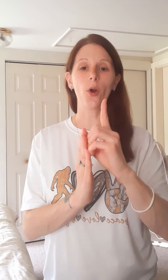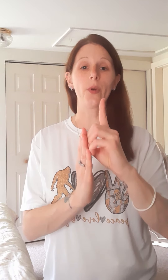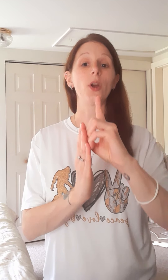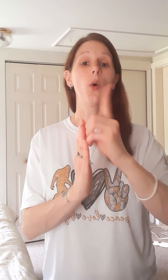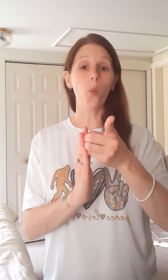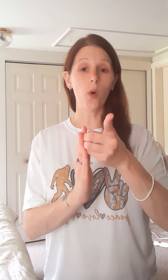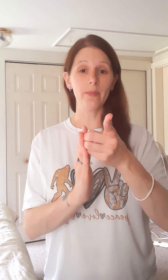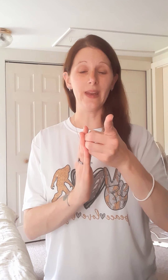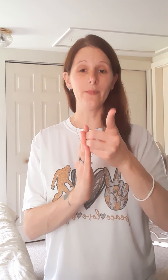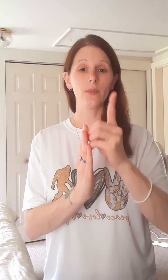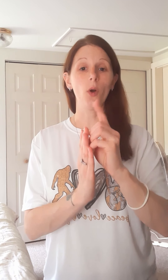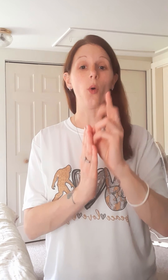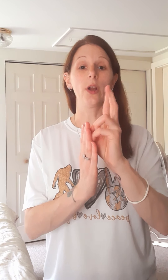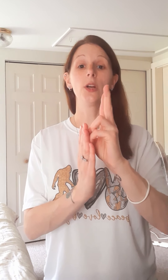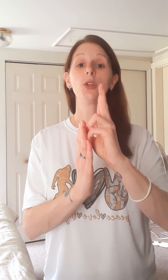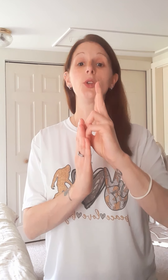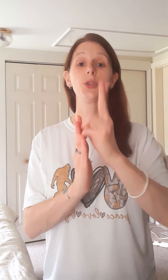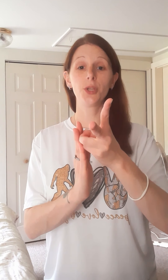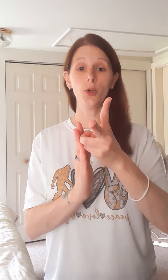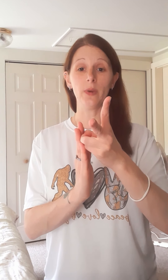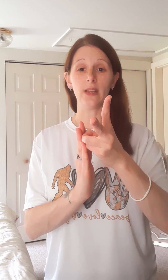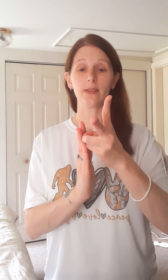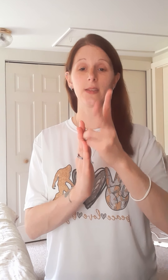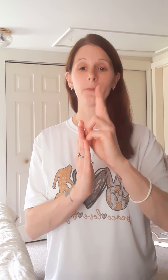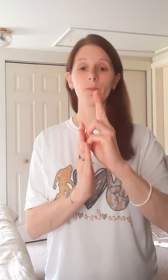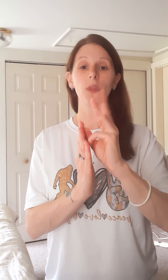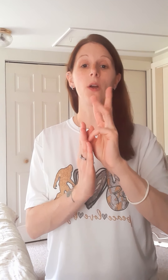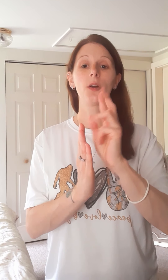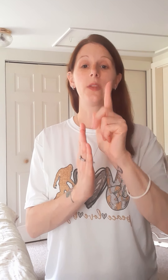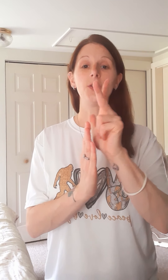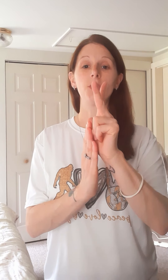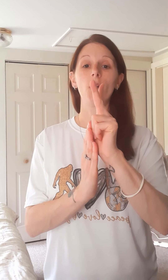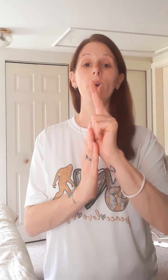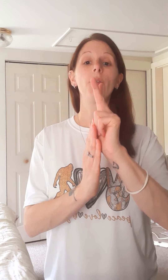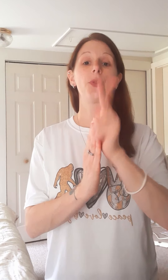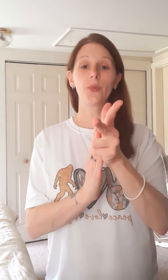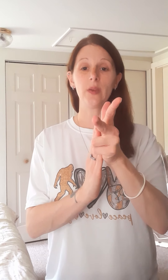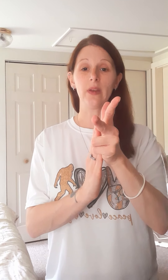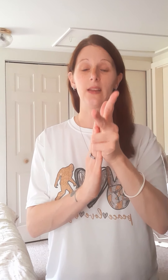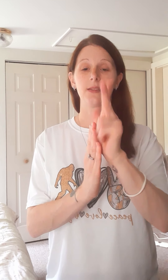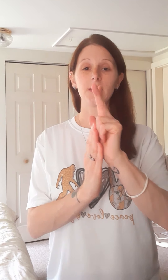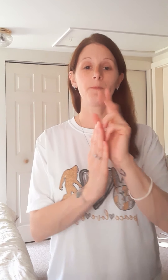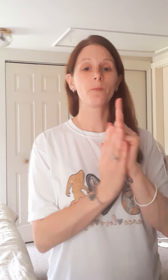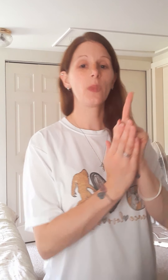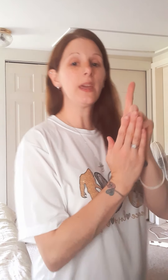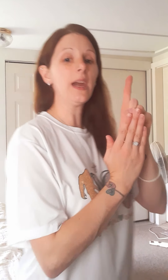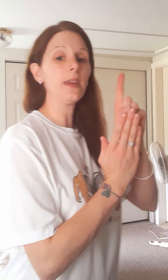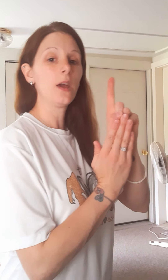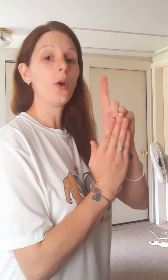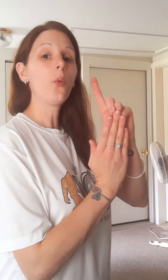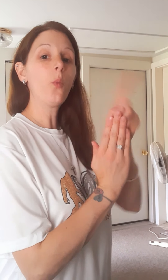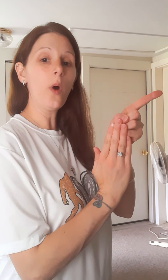forward. 1 minute or 2 minutes. Then you'd go 3 minutes. Again, 1